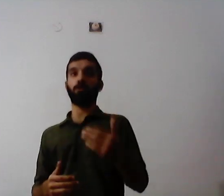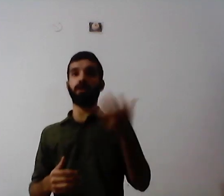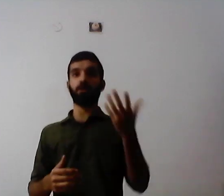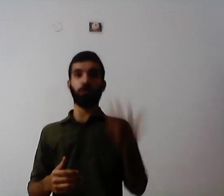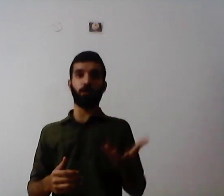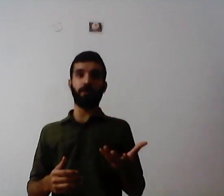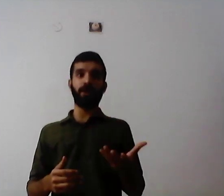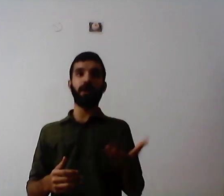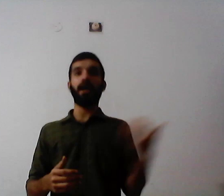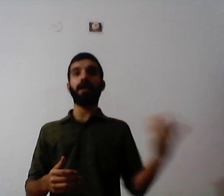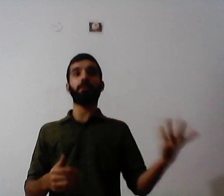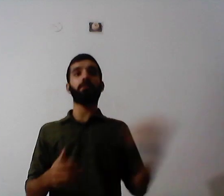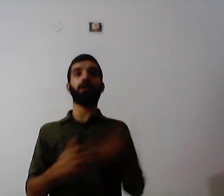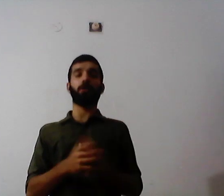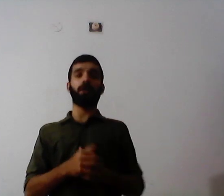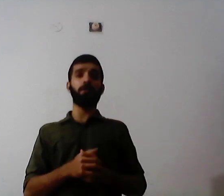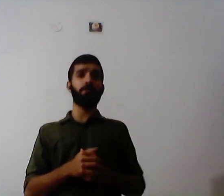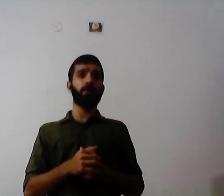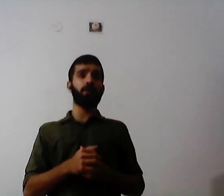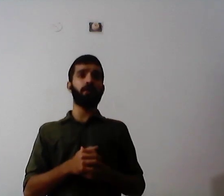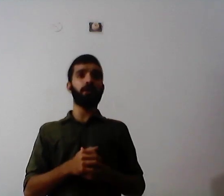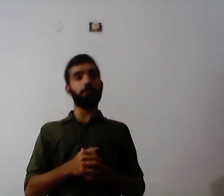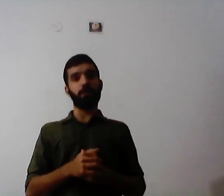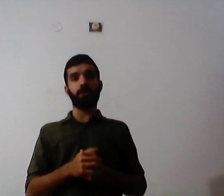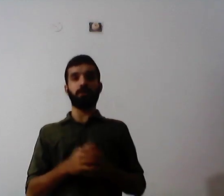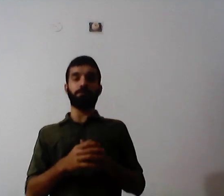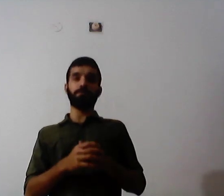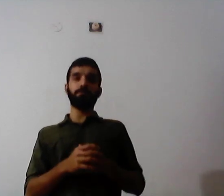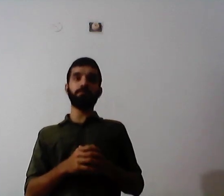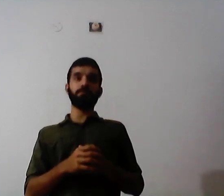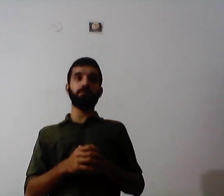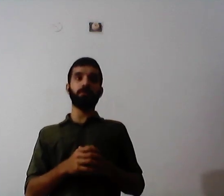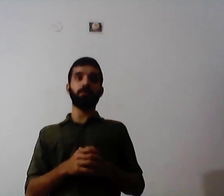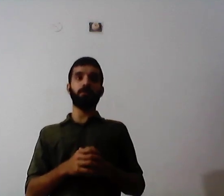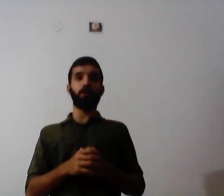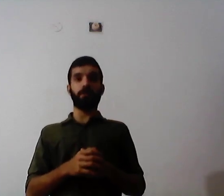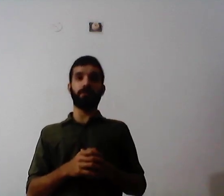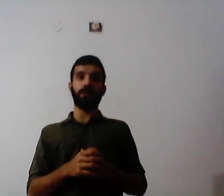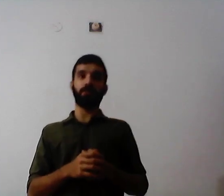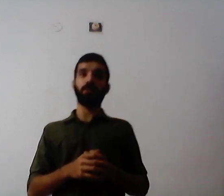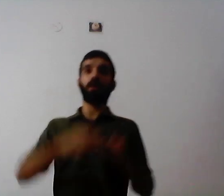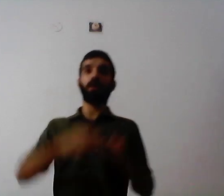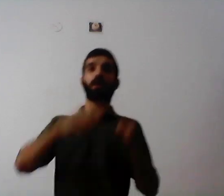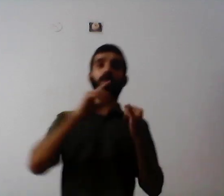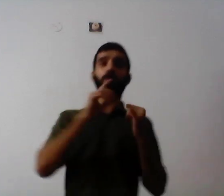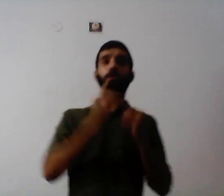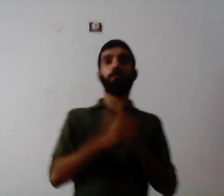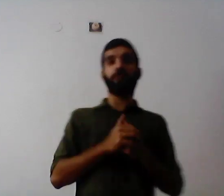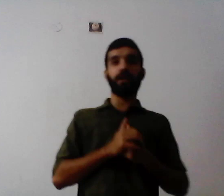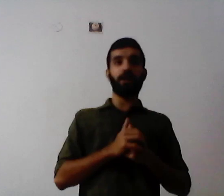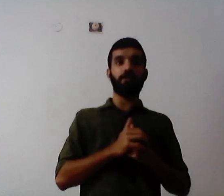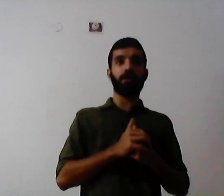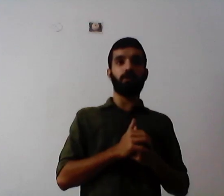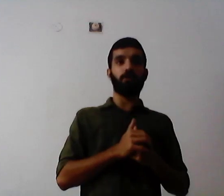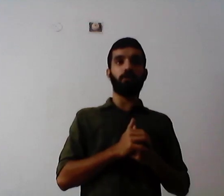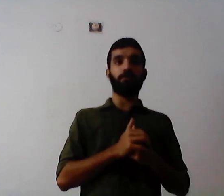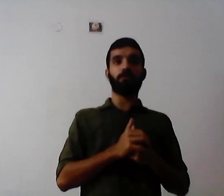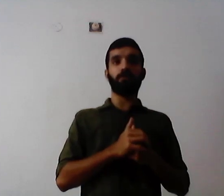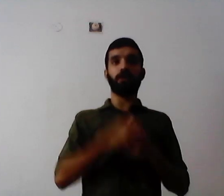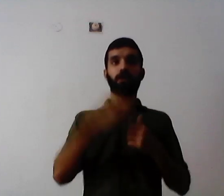solvent at a particular temperature. Okay, fine. So you are very aware of the